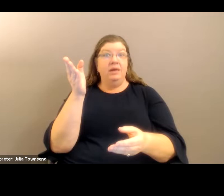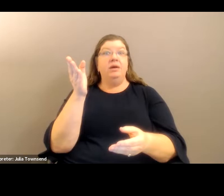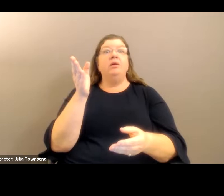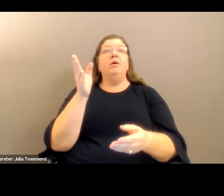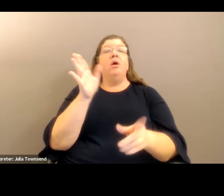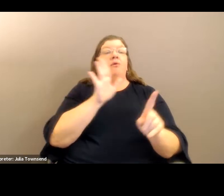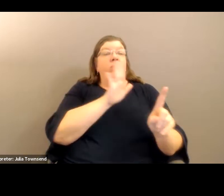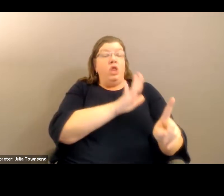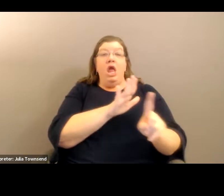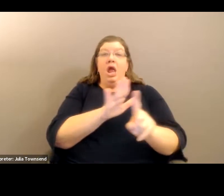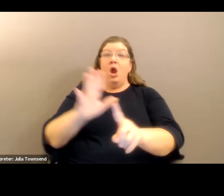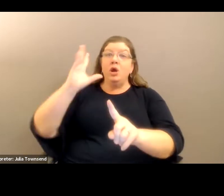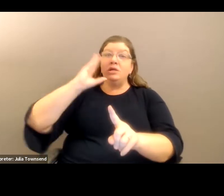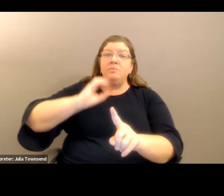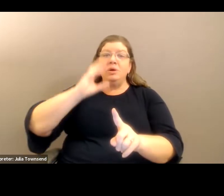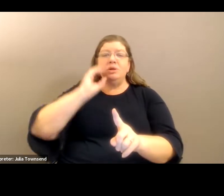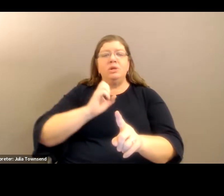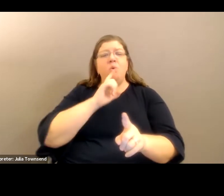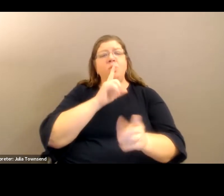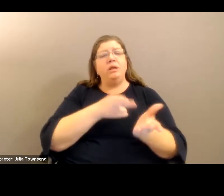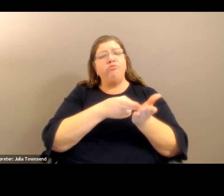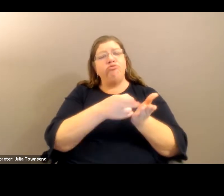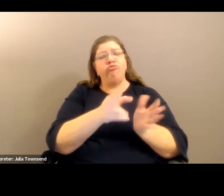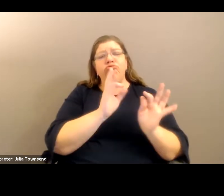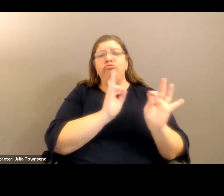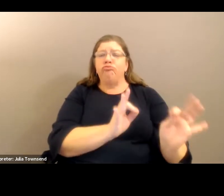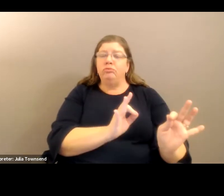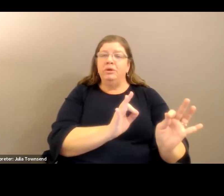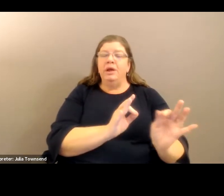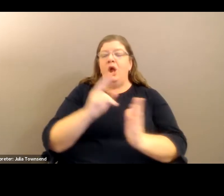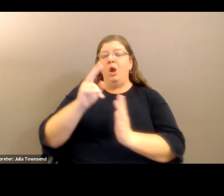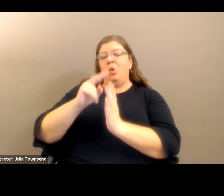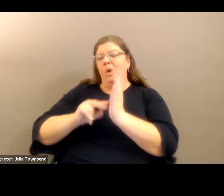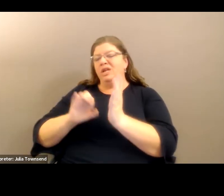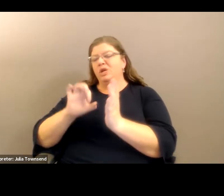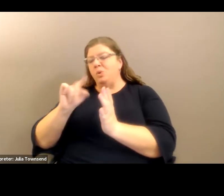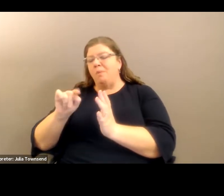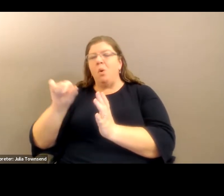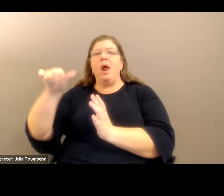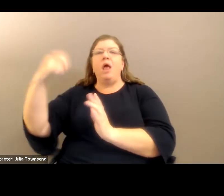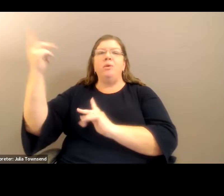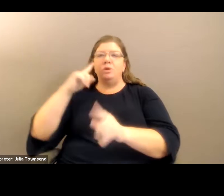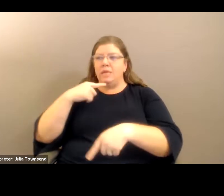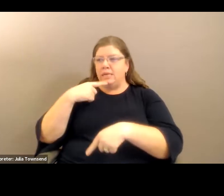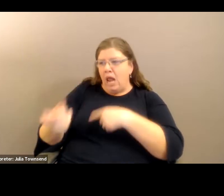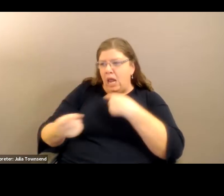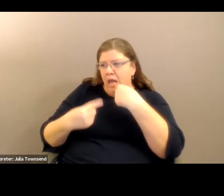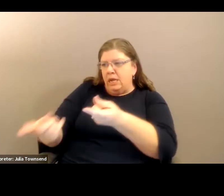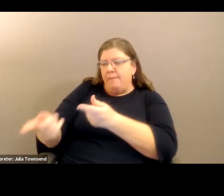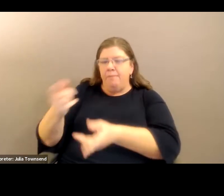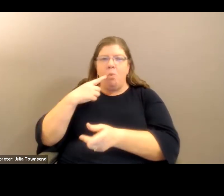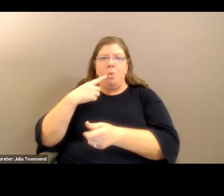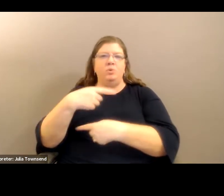own experiences are authentic and not reading off scripts or being controlled by adults.